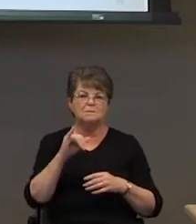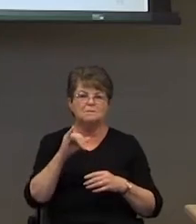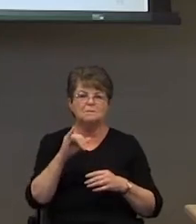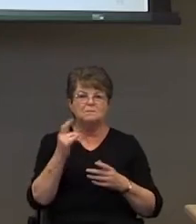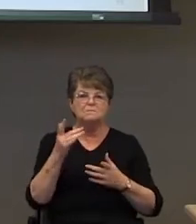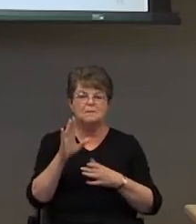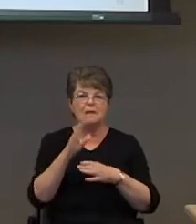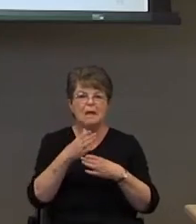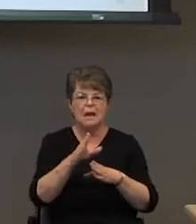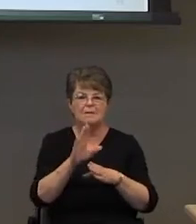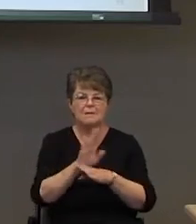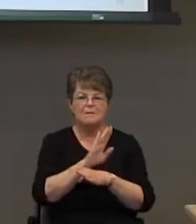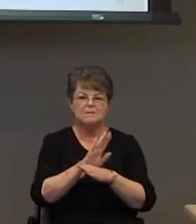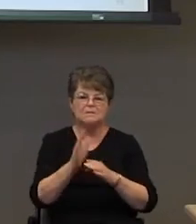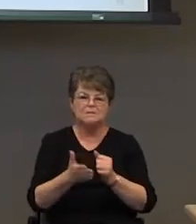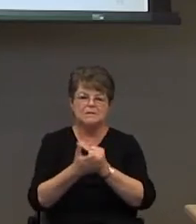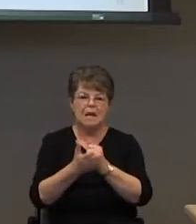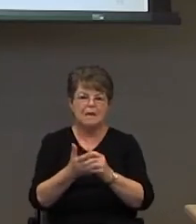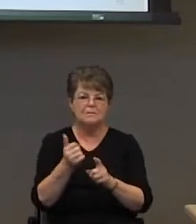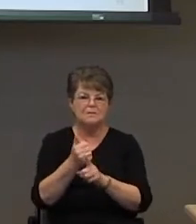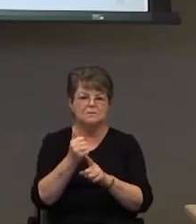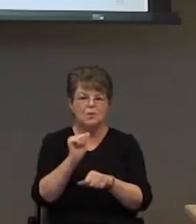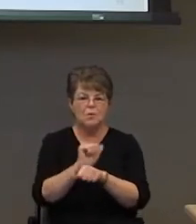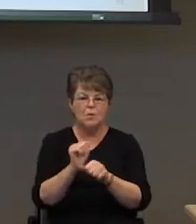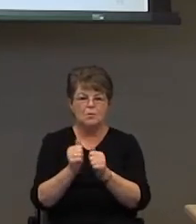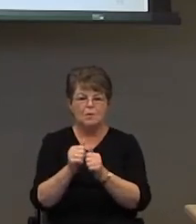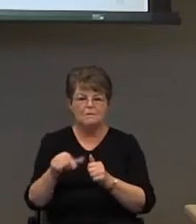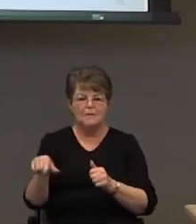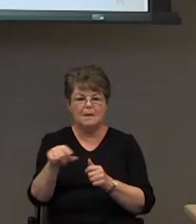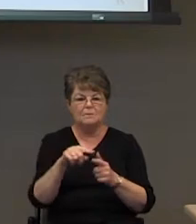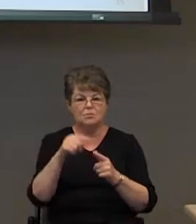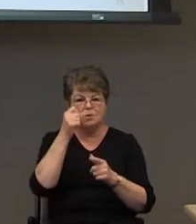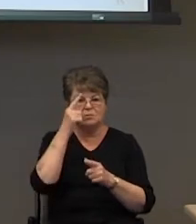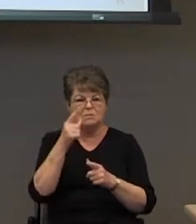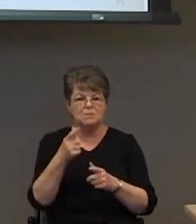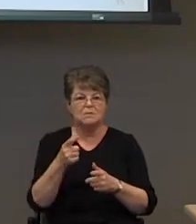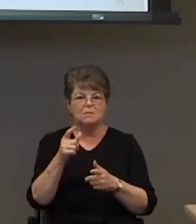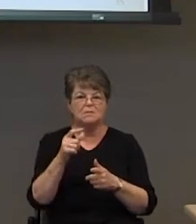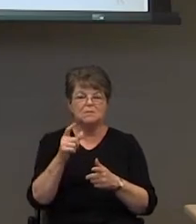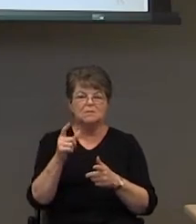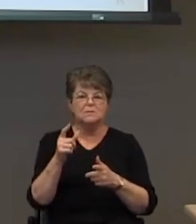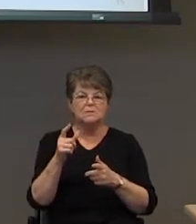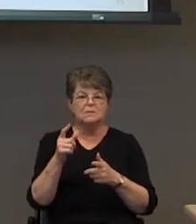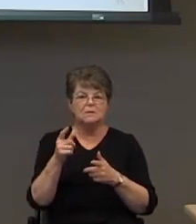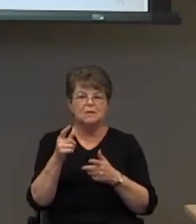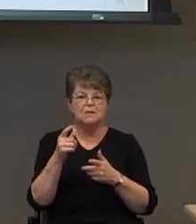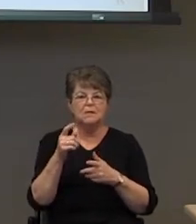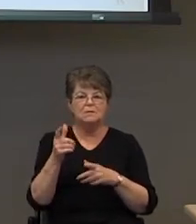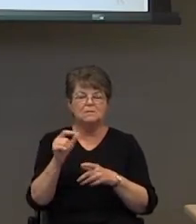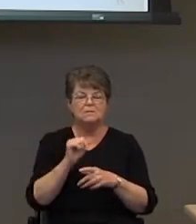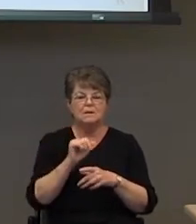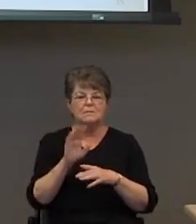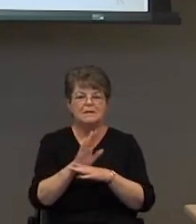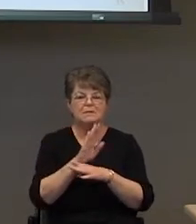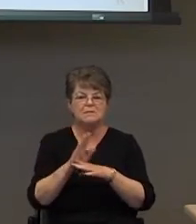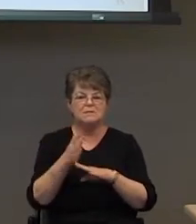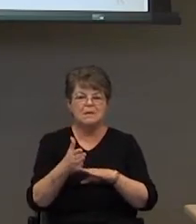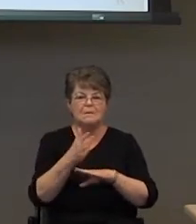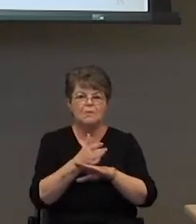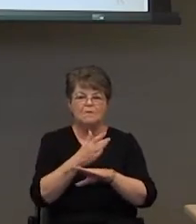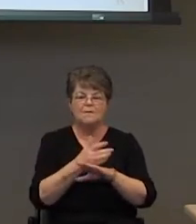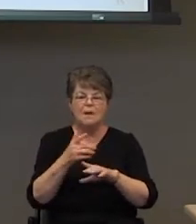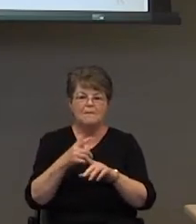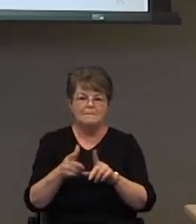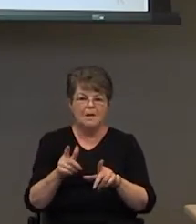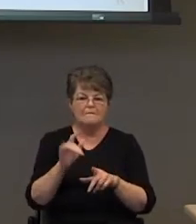the businesses help themselves. Is working with them to understand that it's a self-tax if you don't know what a business improvement district, but 100% of that